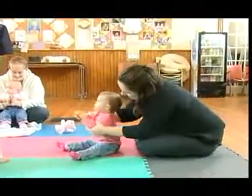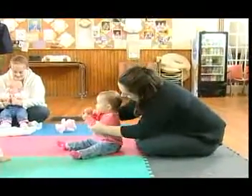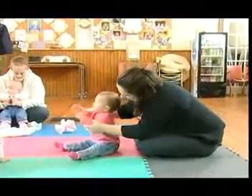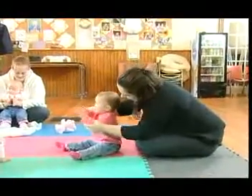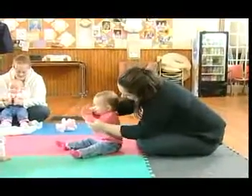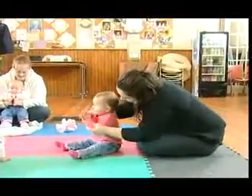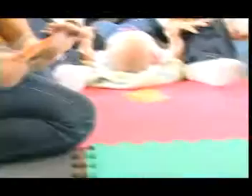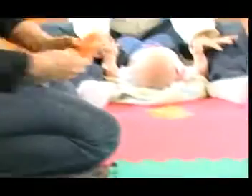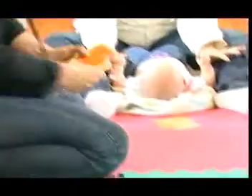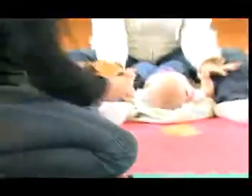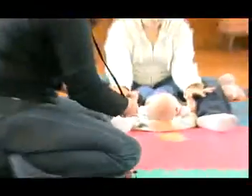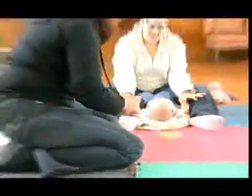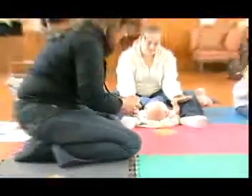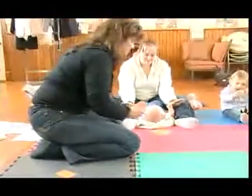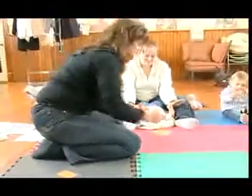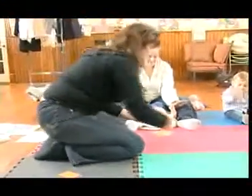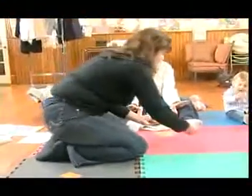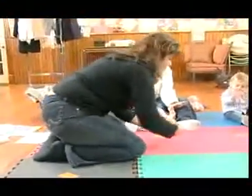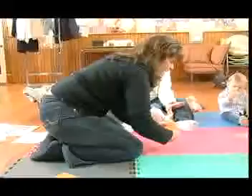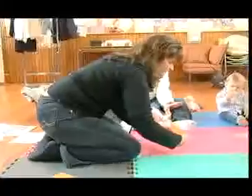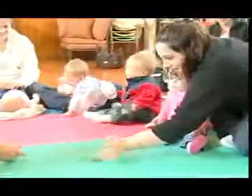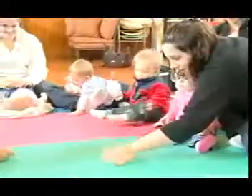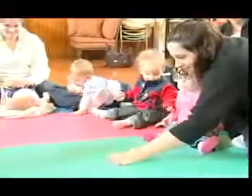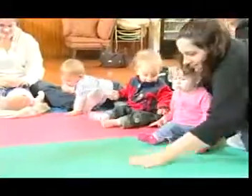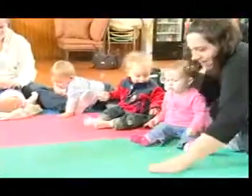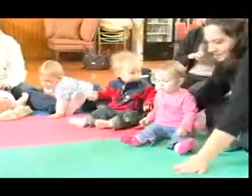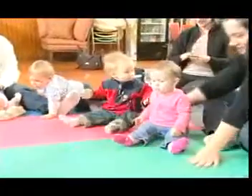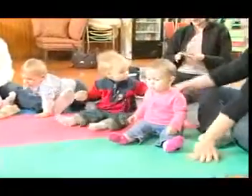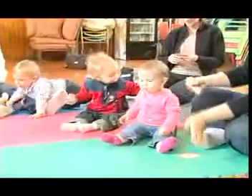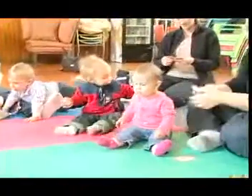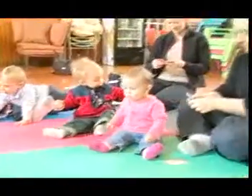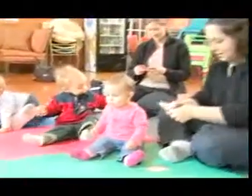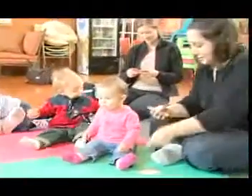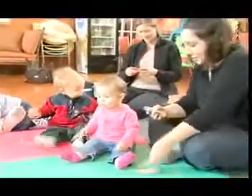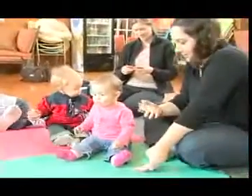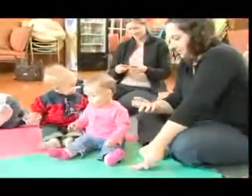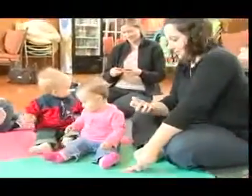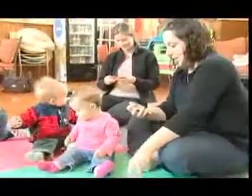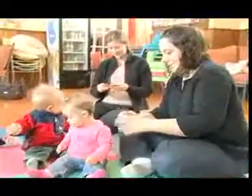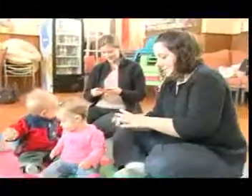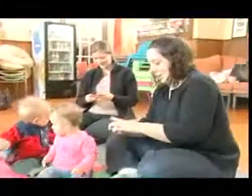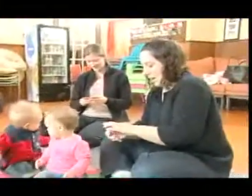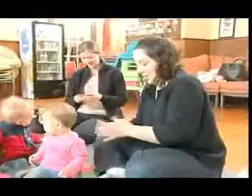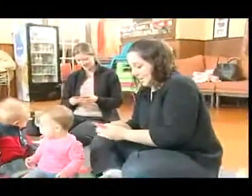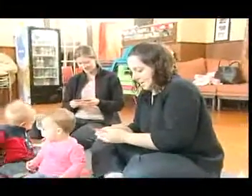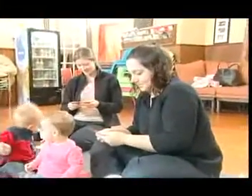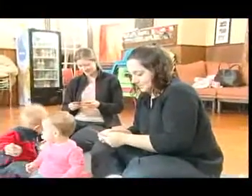Smart Hands, the parents learn the alphabet and basic signs through games like Go Fish, asking for cards by signing the word on them.